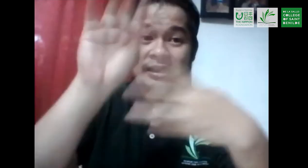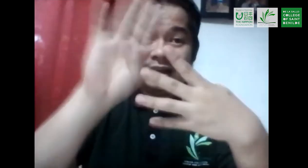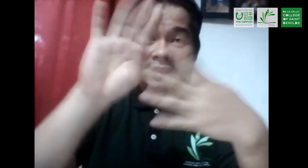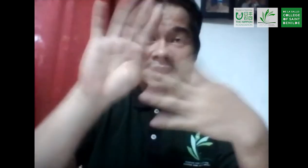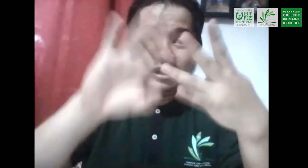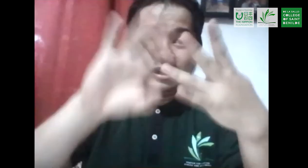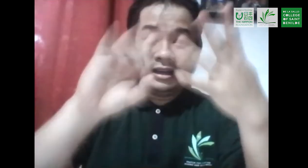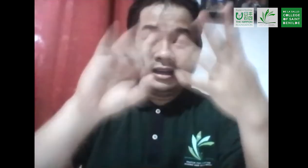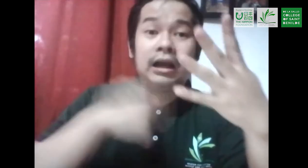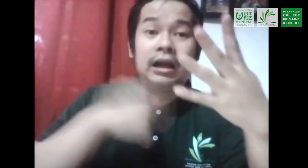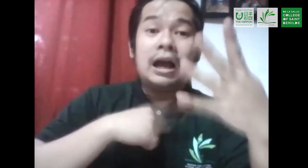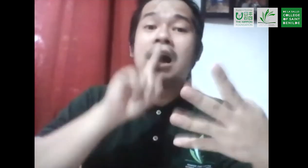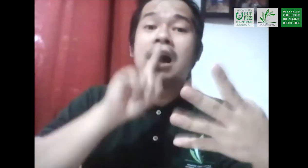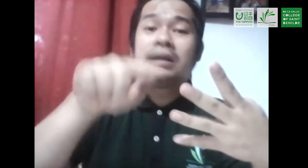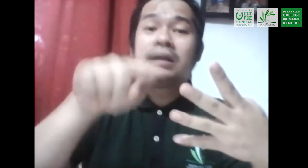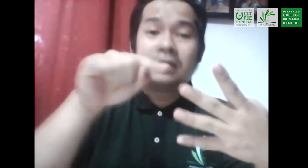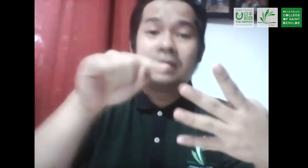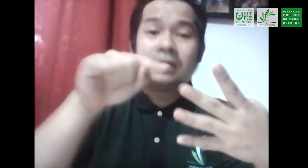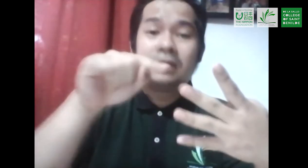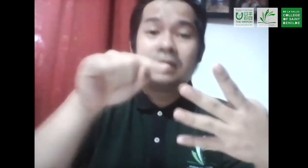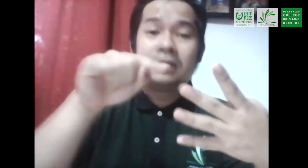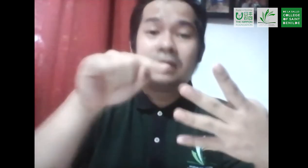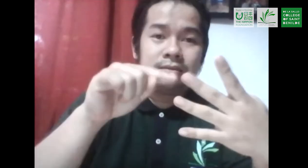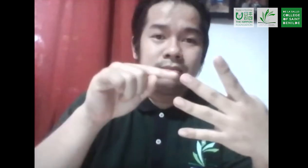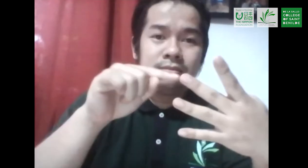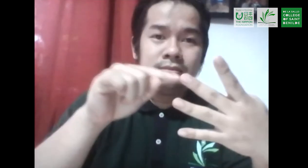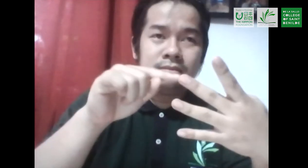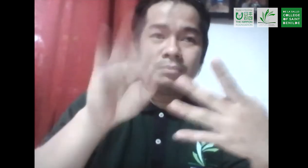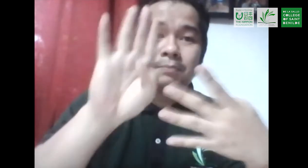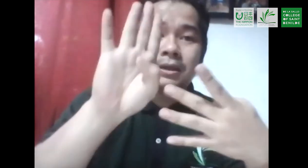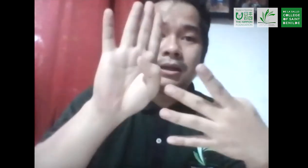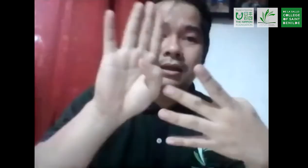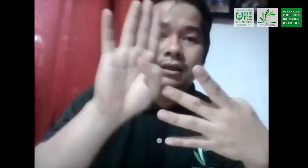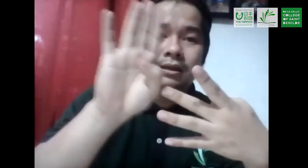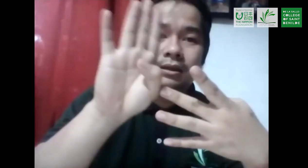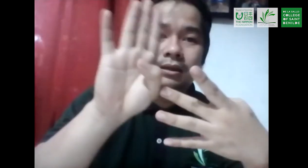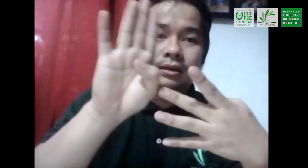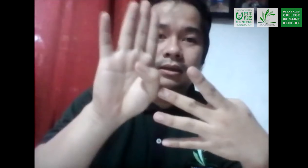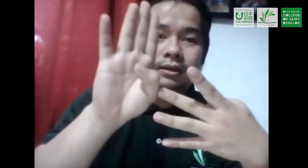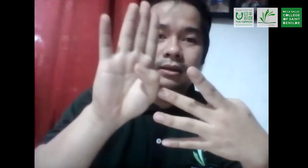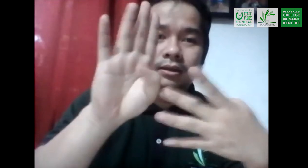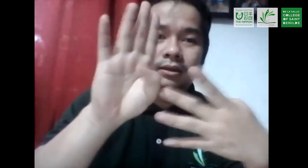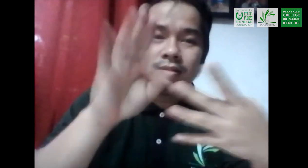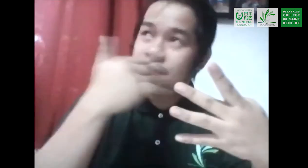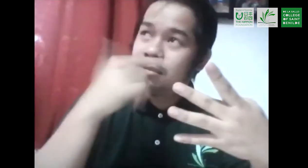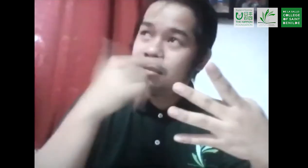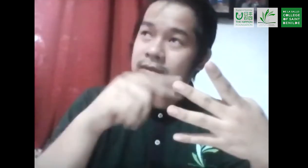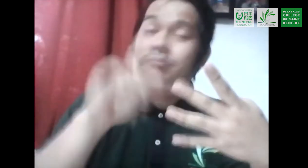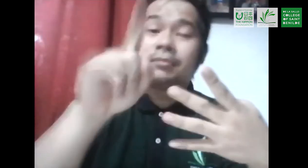sorry, A was which one was it? B.